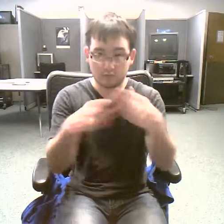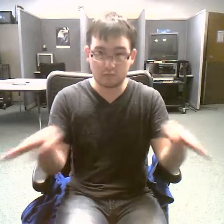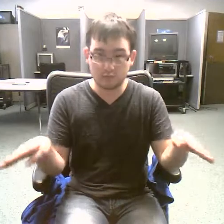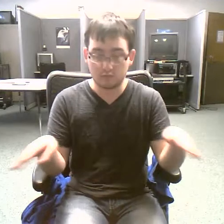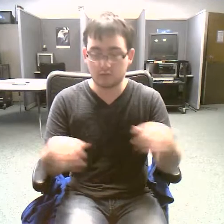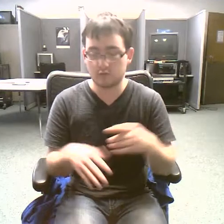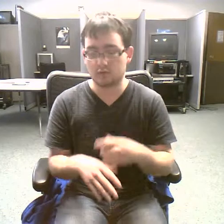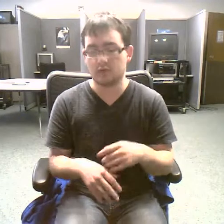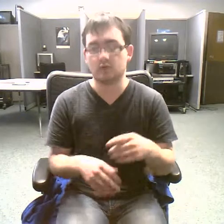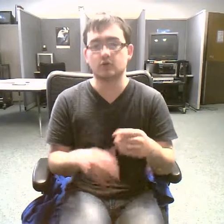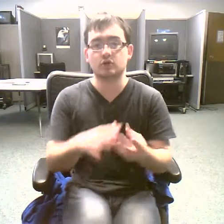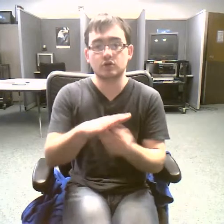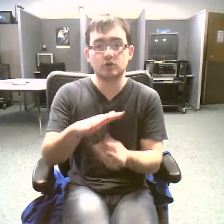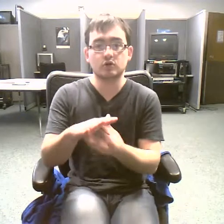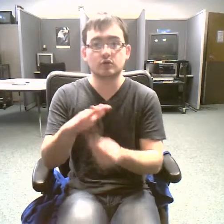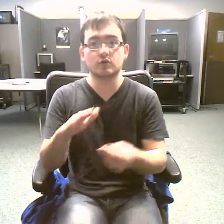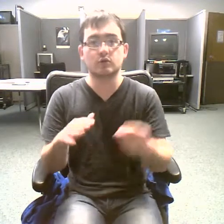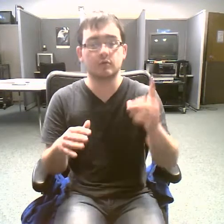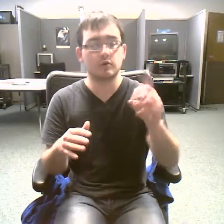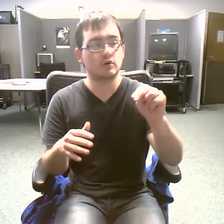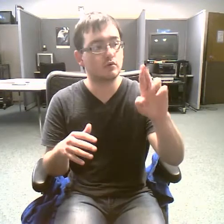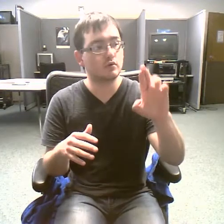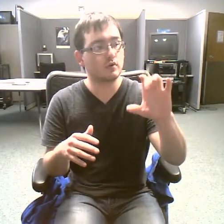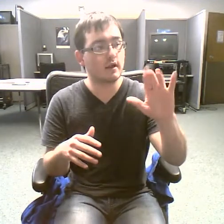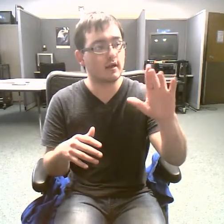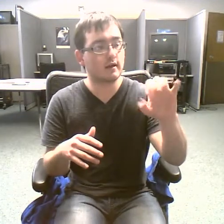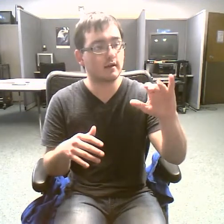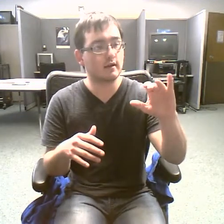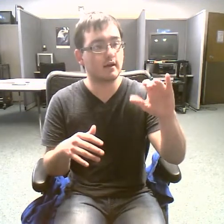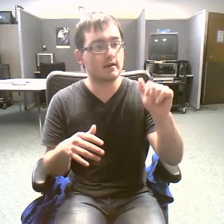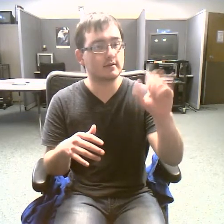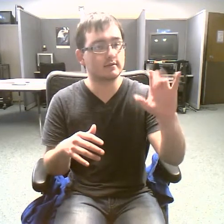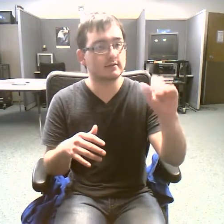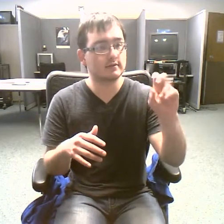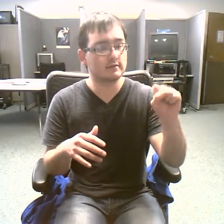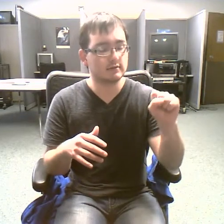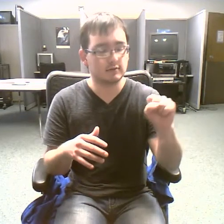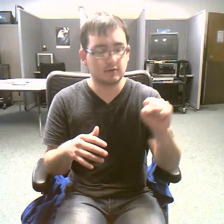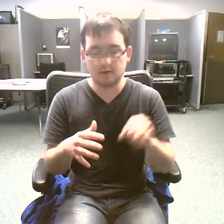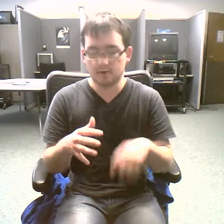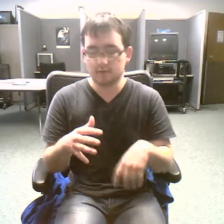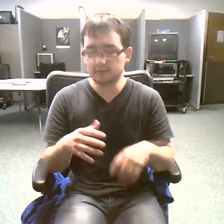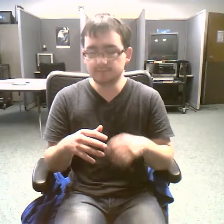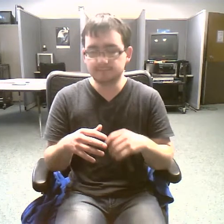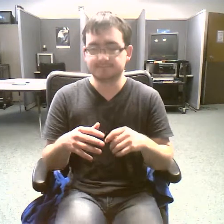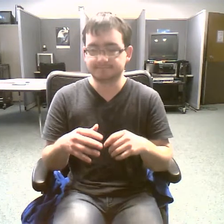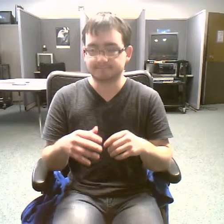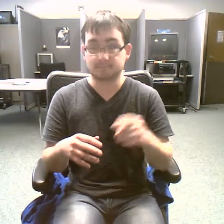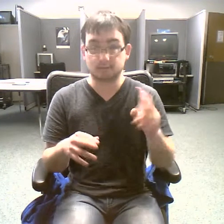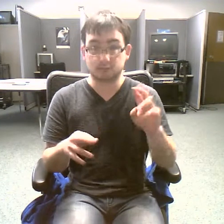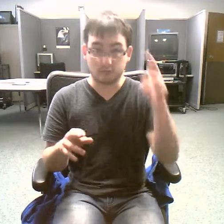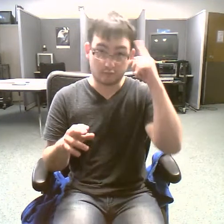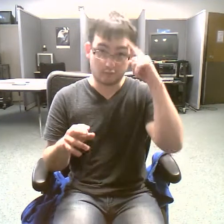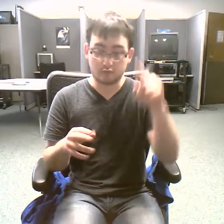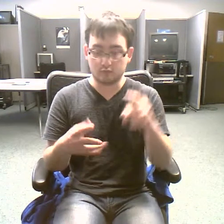nucleic acids so that when it's time for prophase, all the pieces will be there. The second one